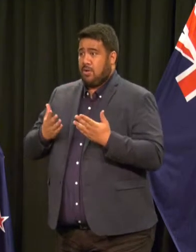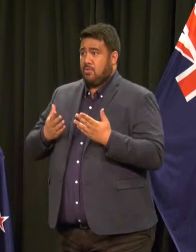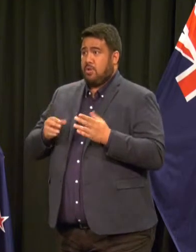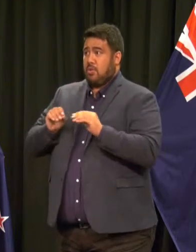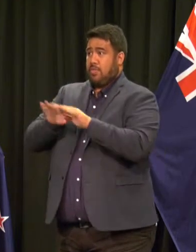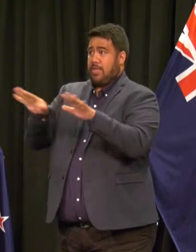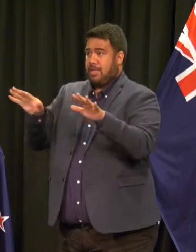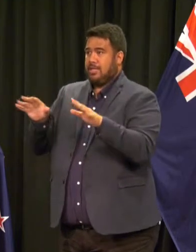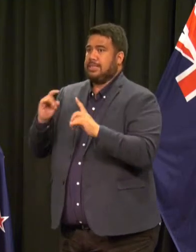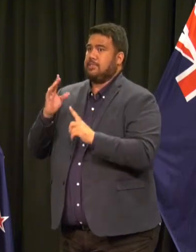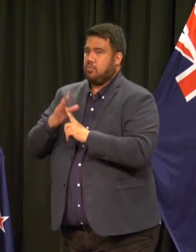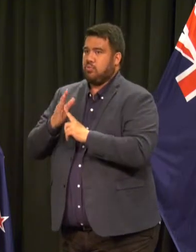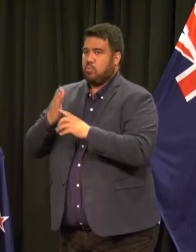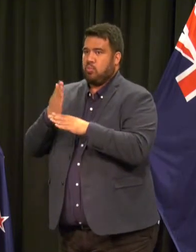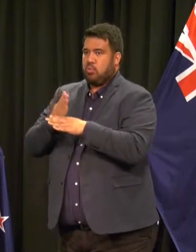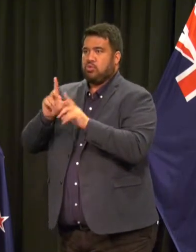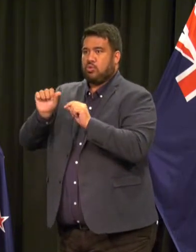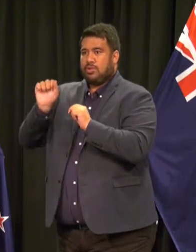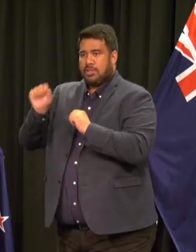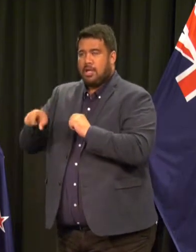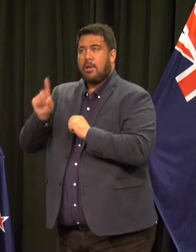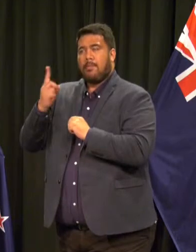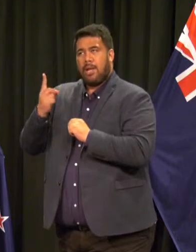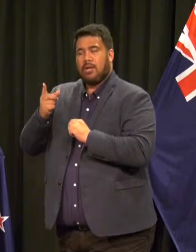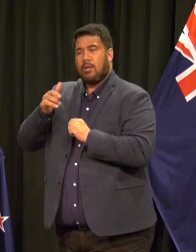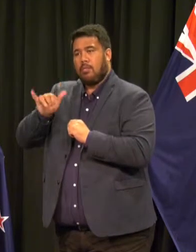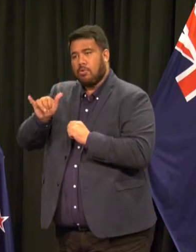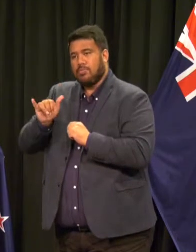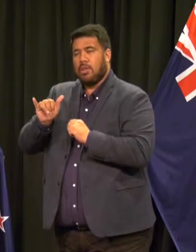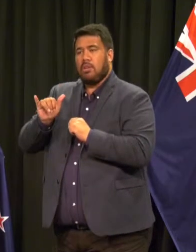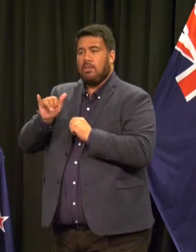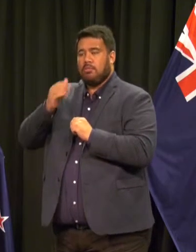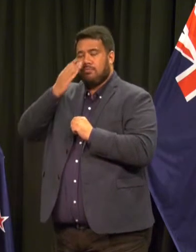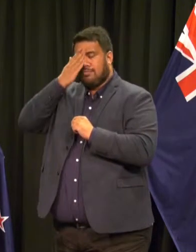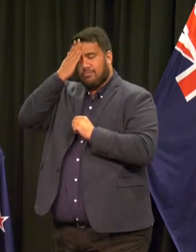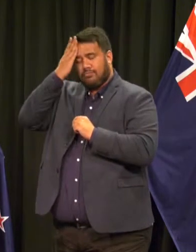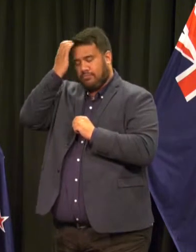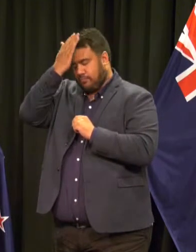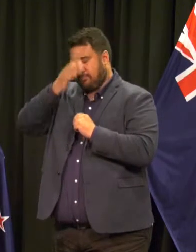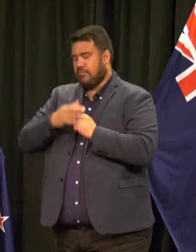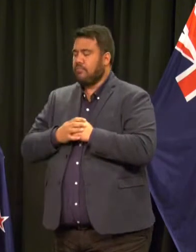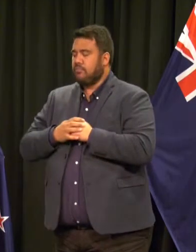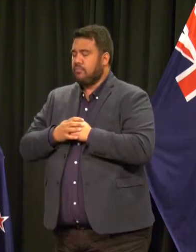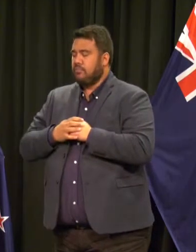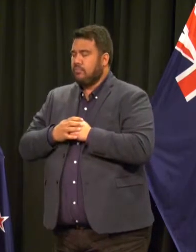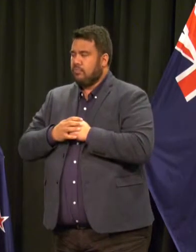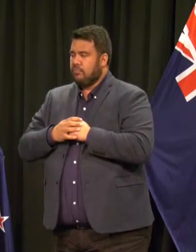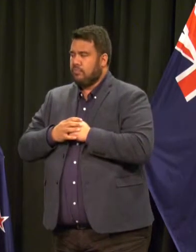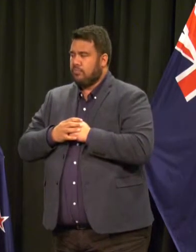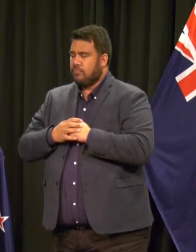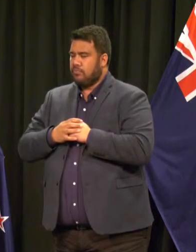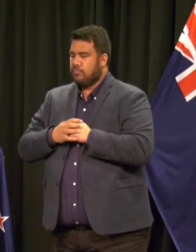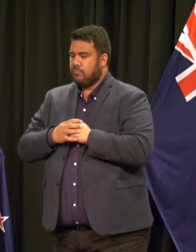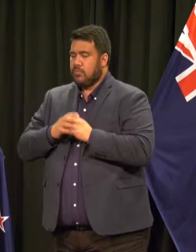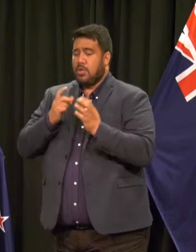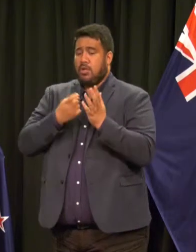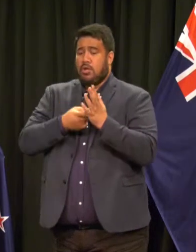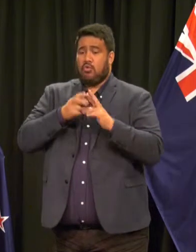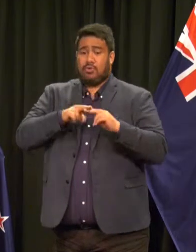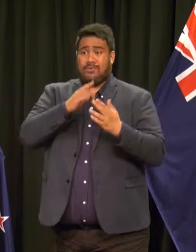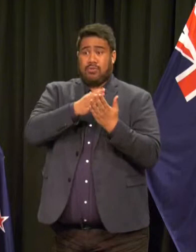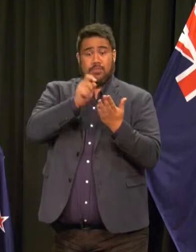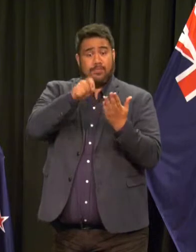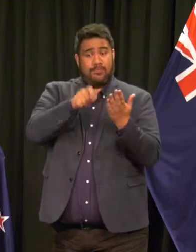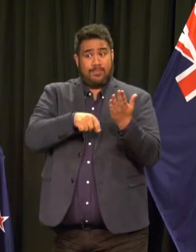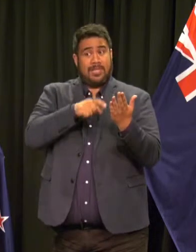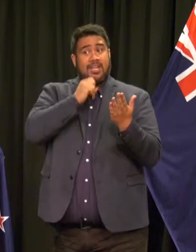is critically important. But there may be a further reason yet to be decided in a referendum why it become even more